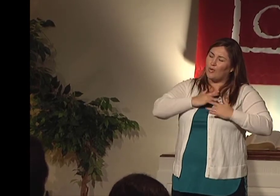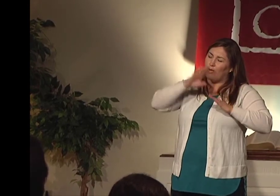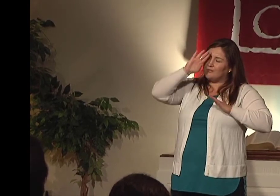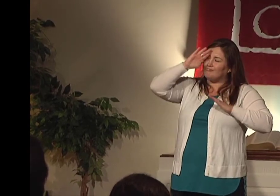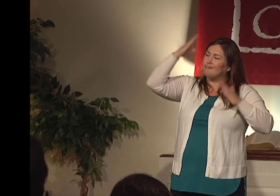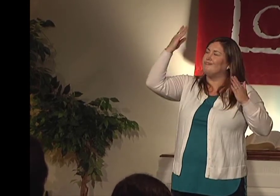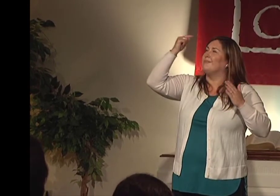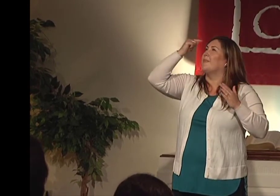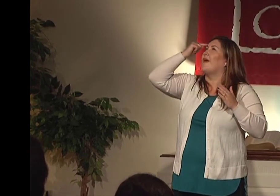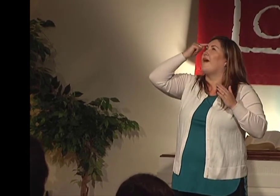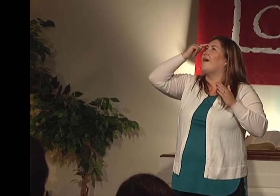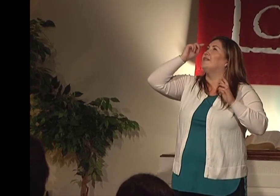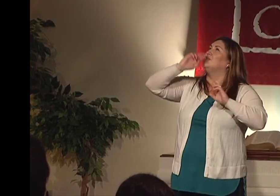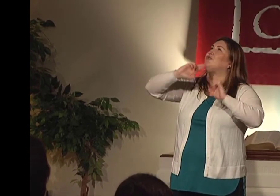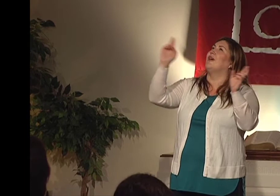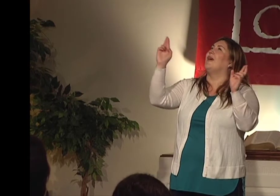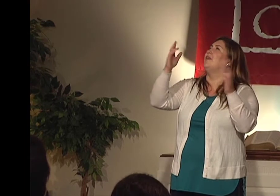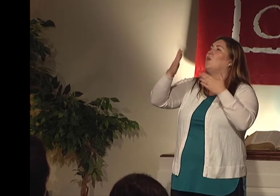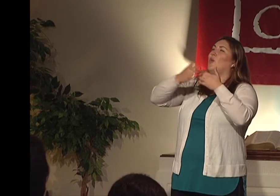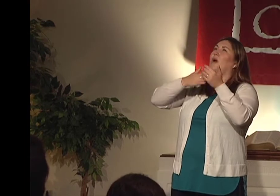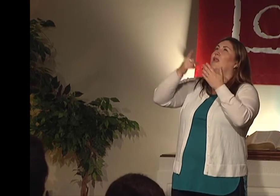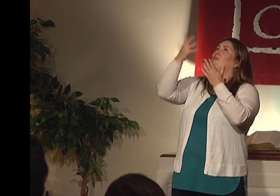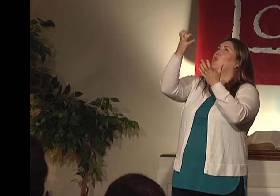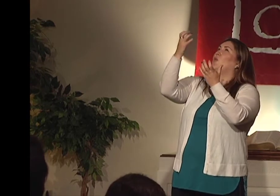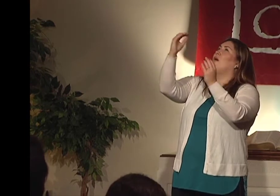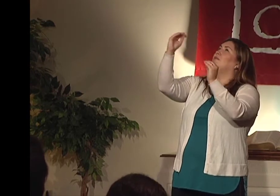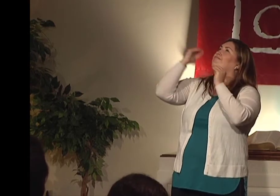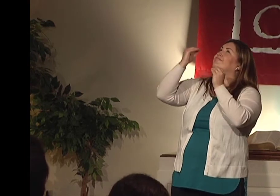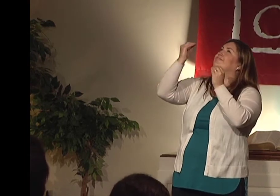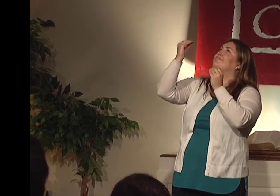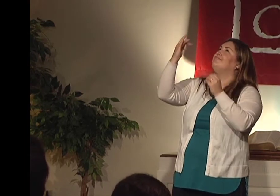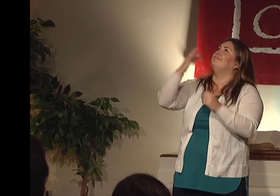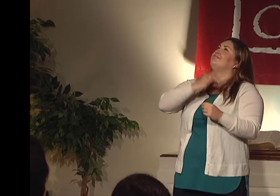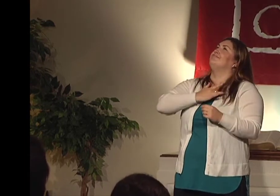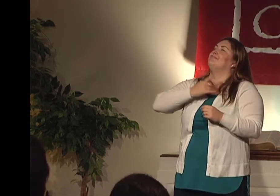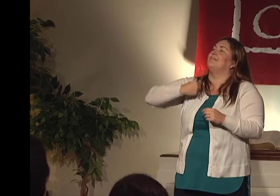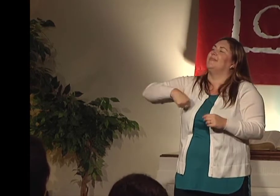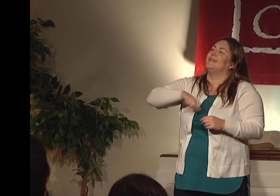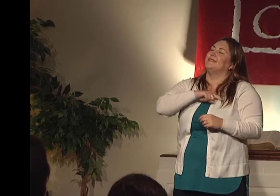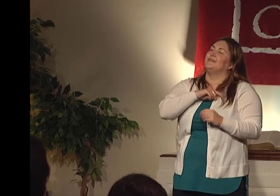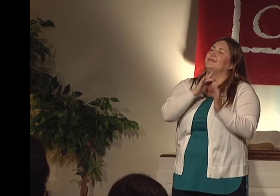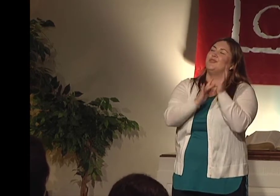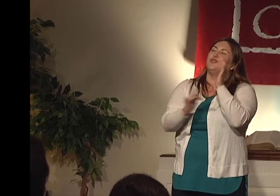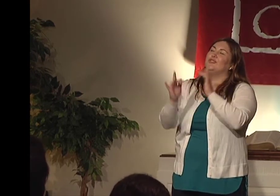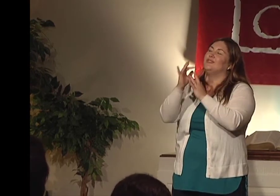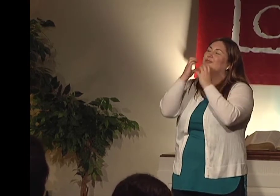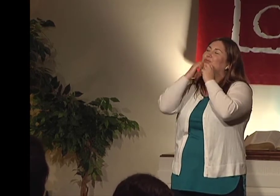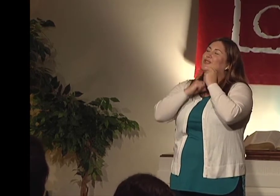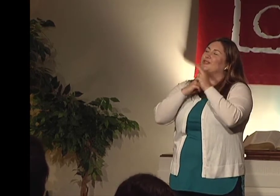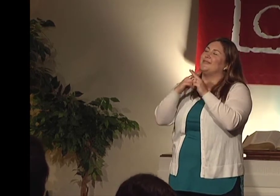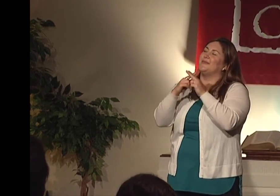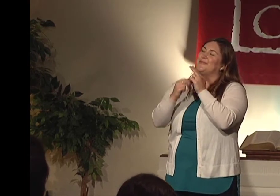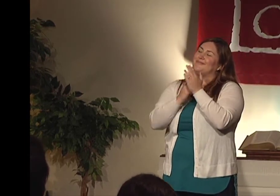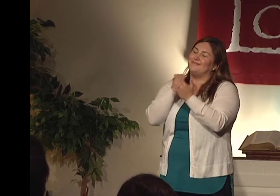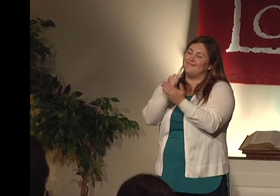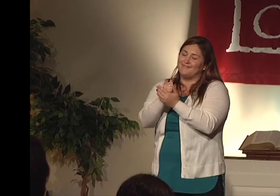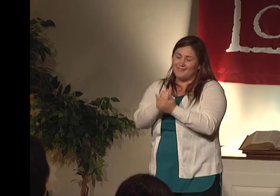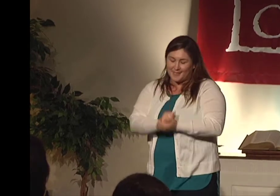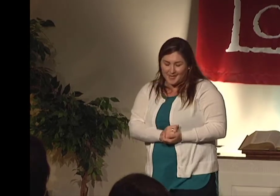We ask that you give us open hearts and open minds so that we are ready for whatever you want to teach us this day. And we ask that you use